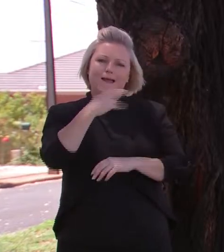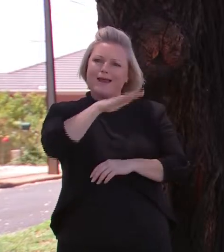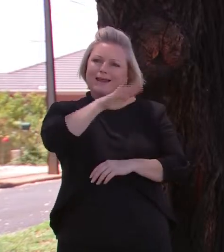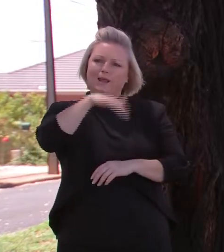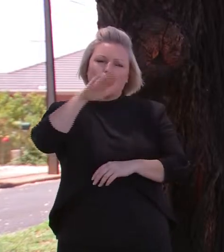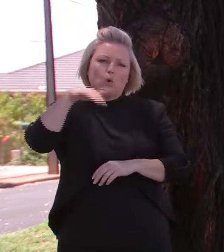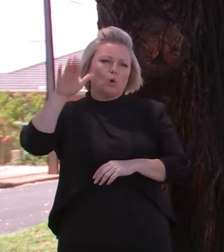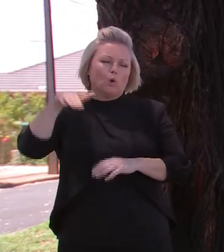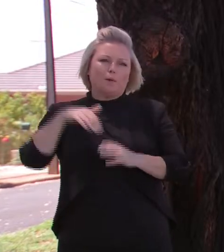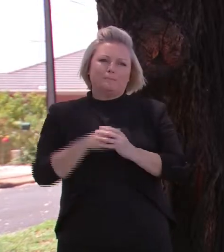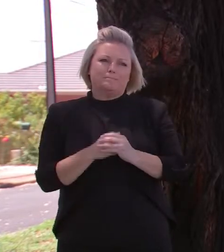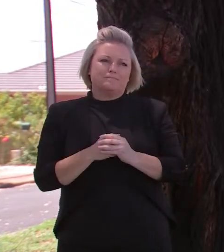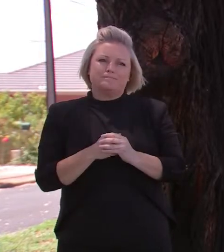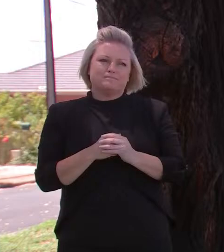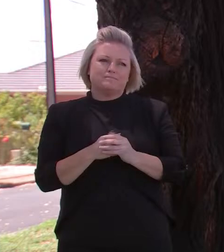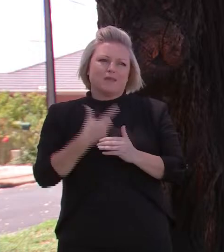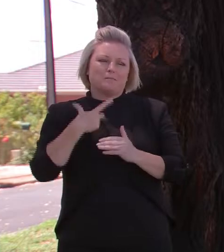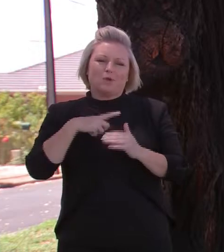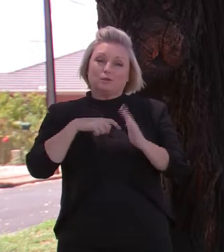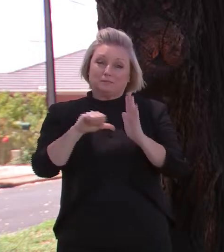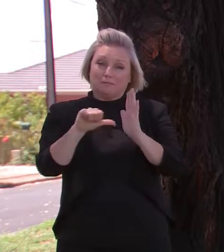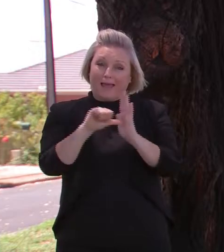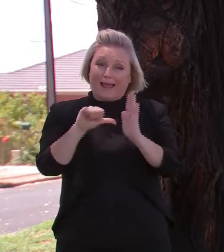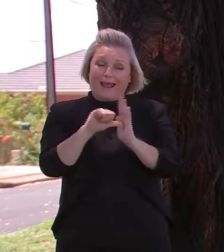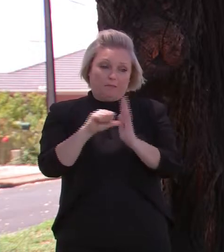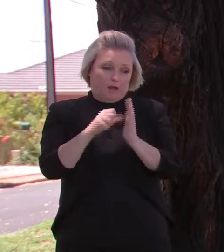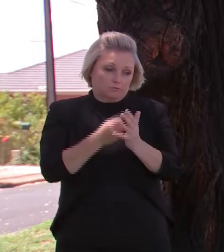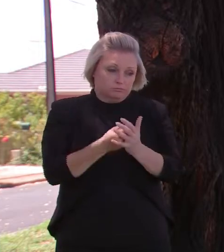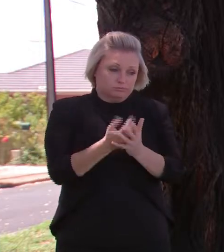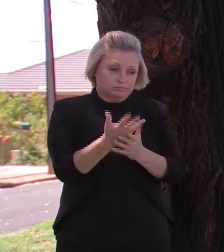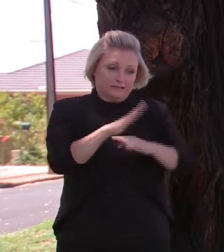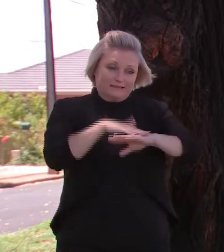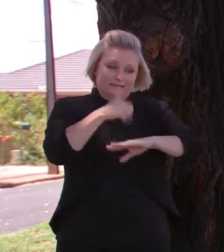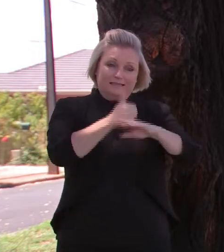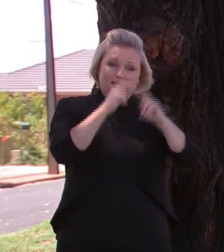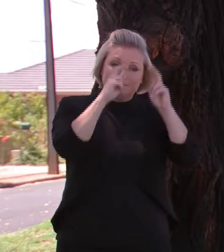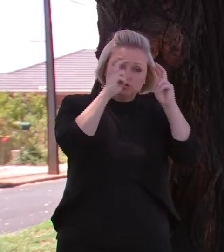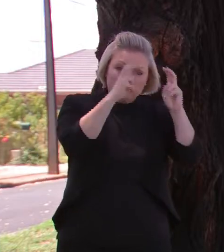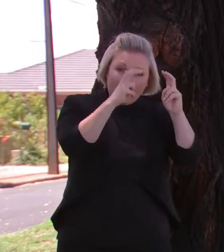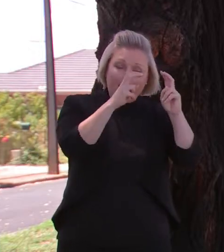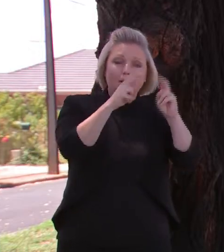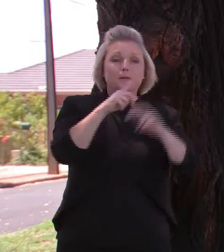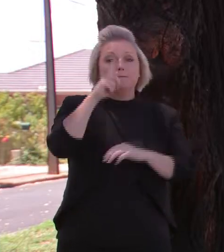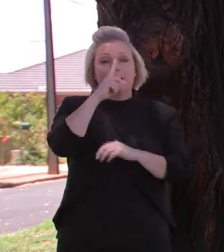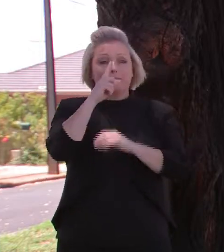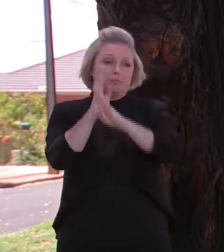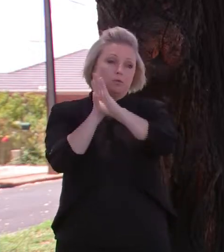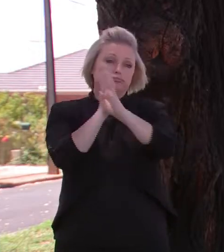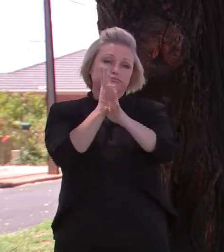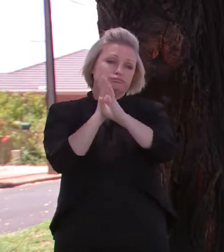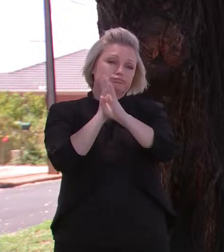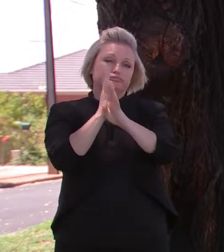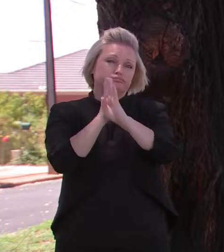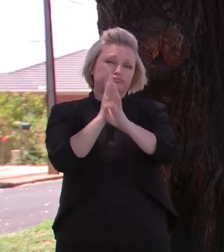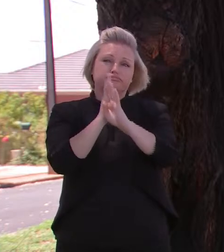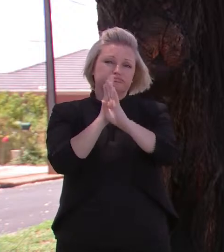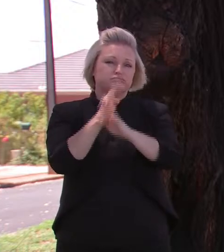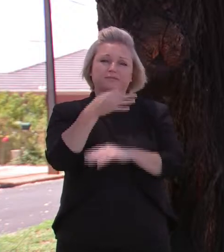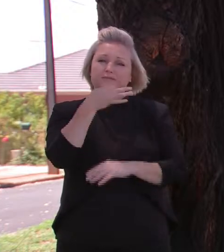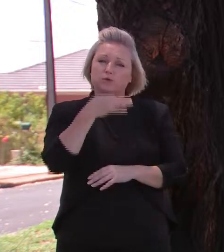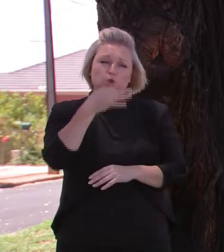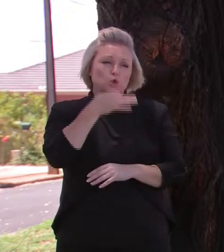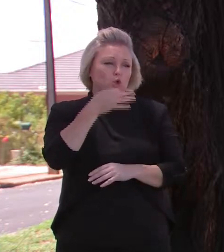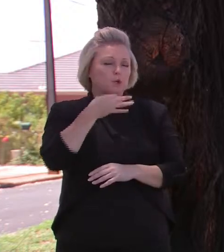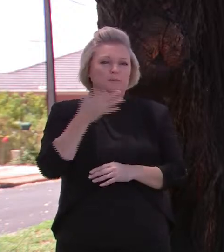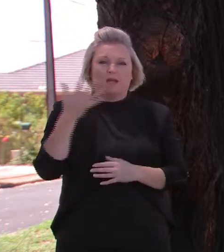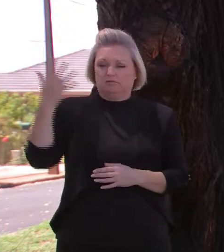commensurate return or return cost-benefit analysis for our state. But what it does do is it highlights